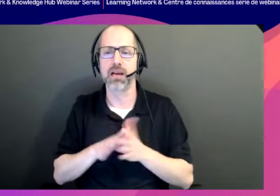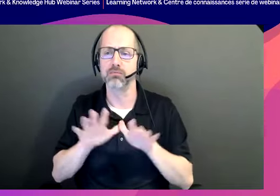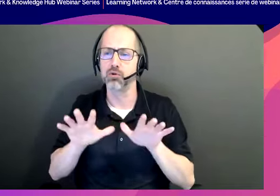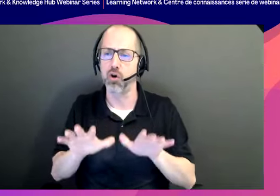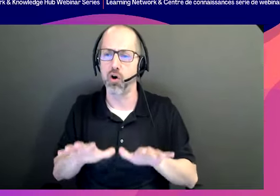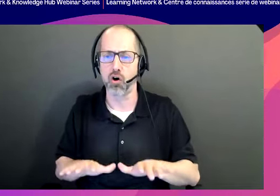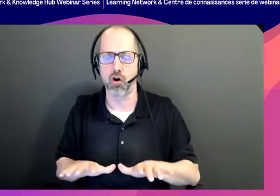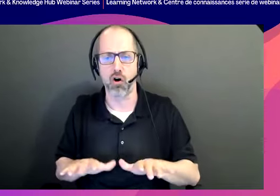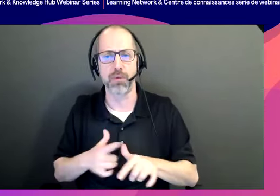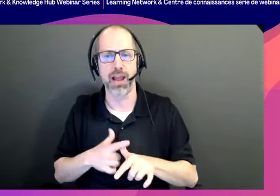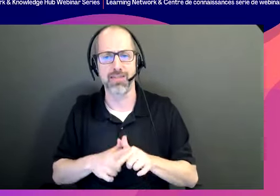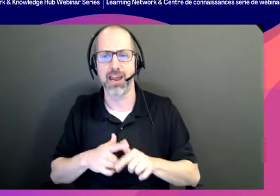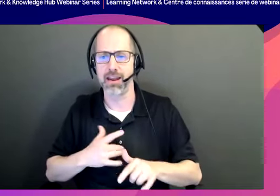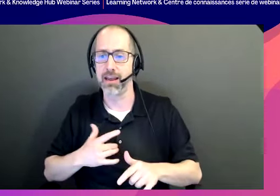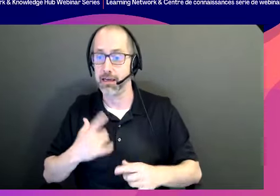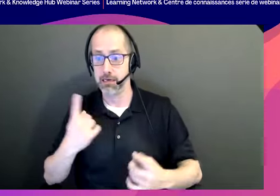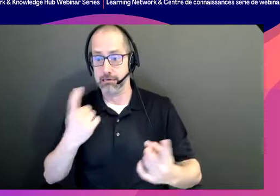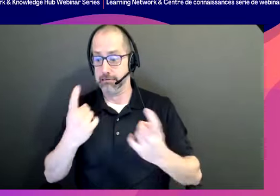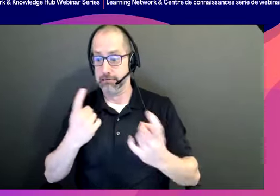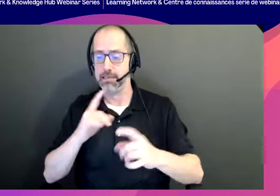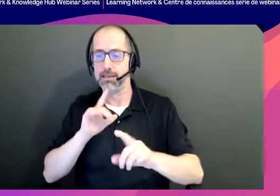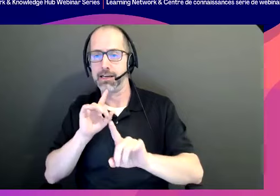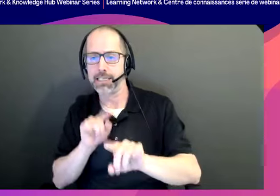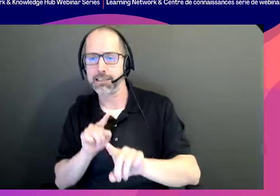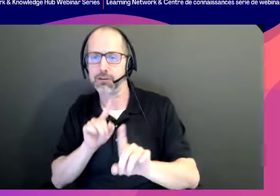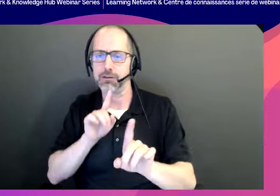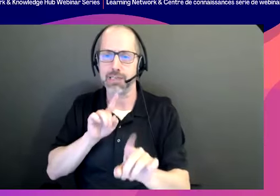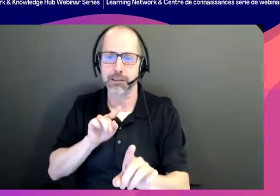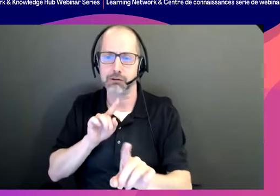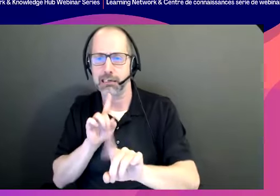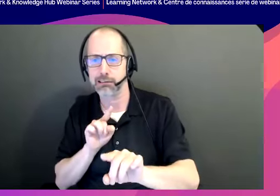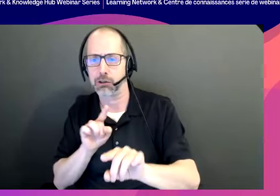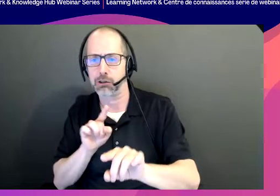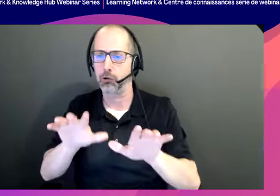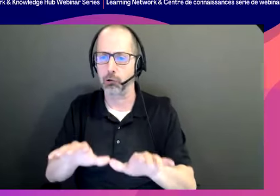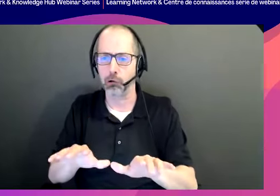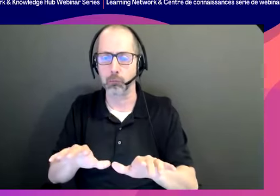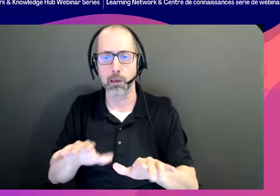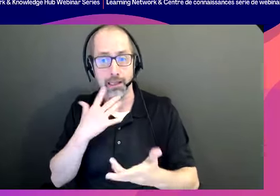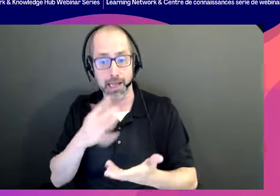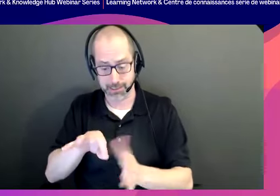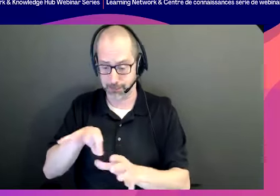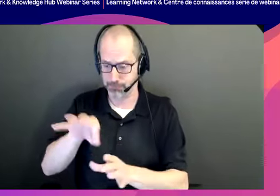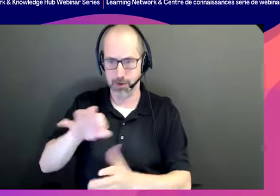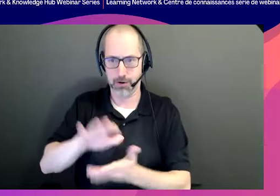manner. You know, it's just a good way to lift our spirits and help us